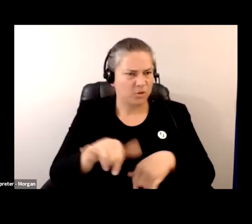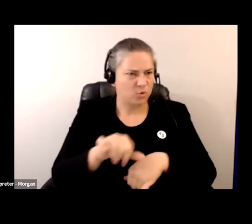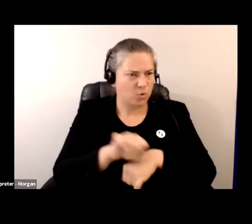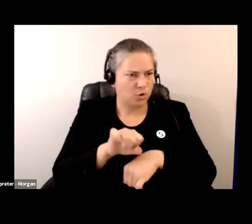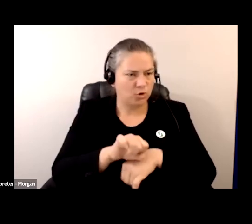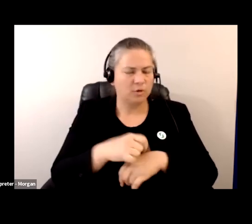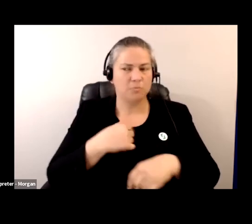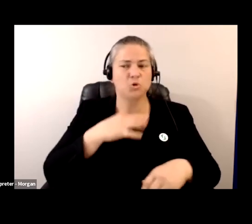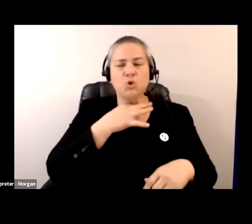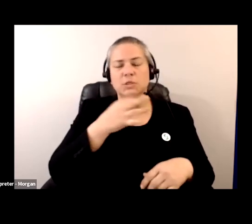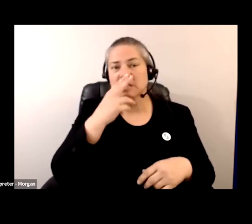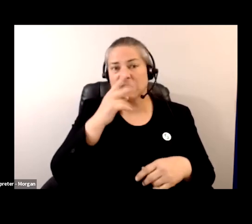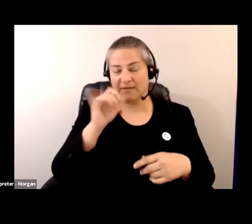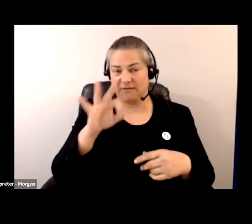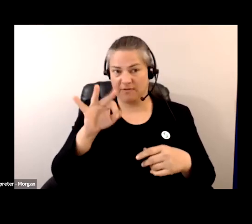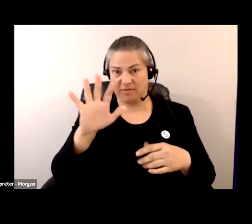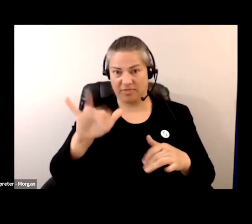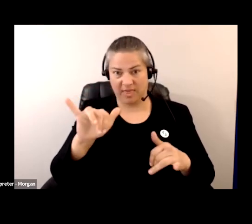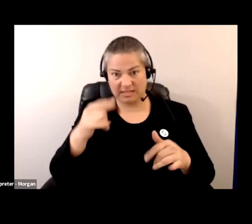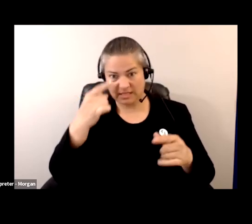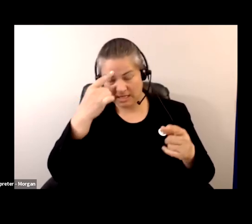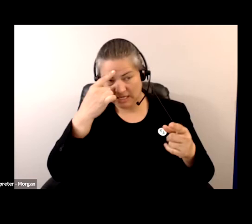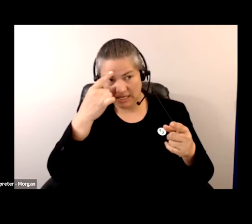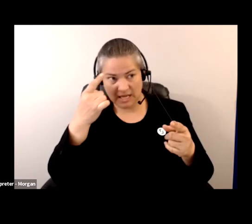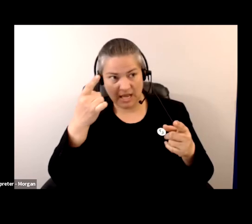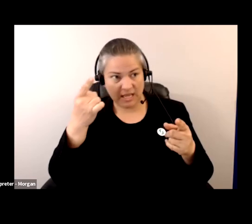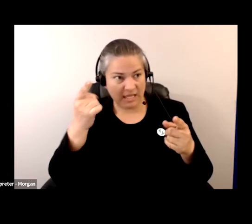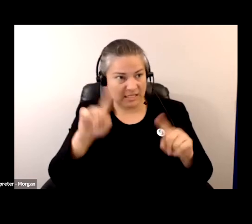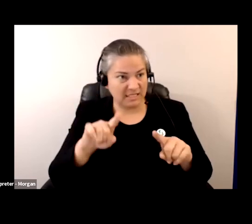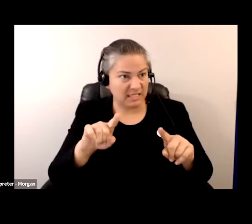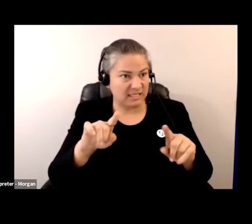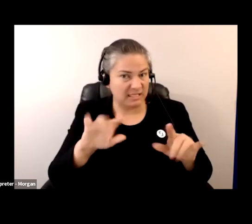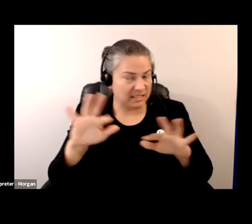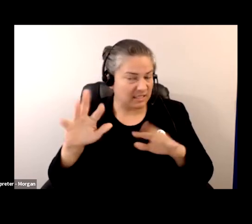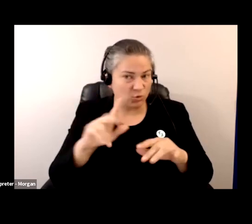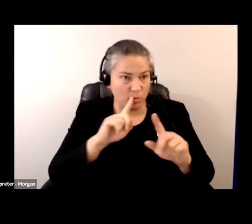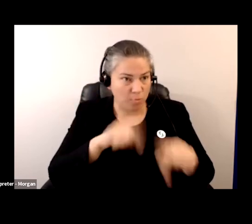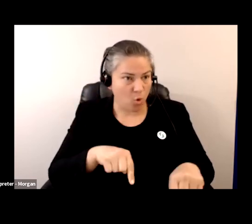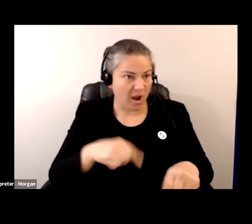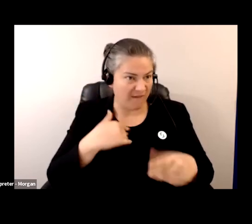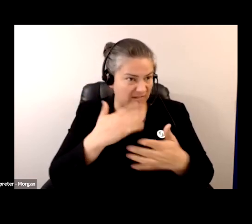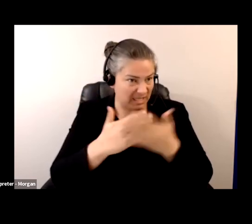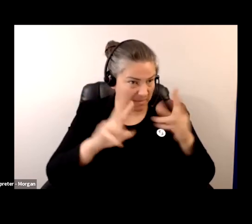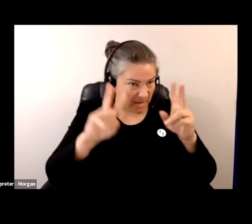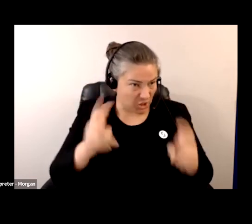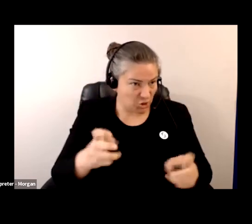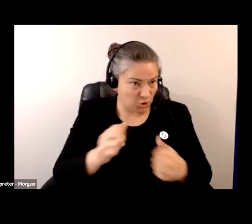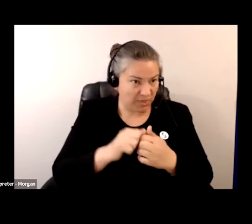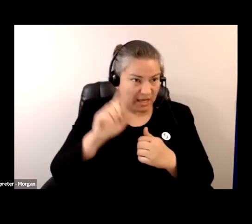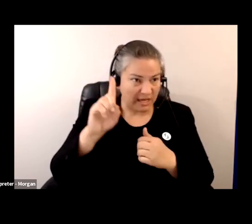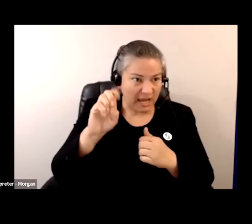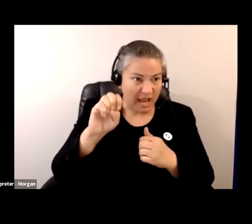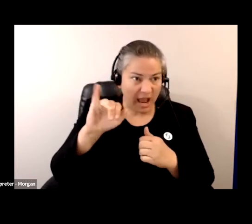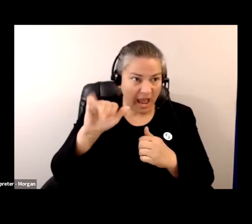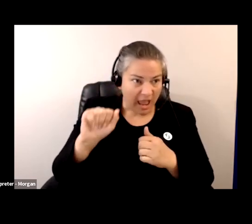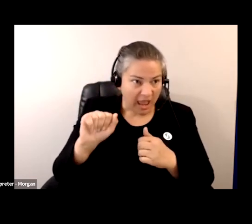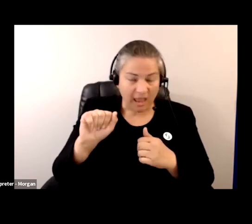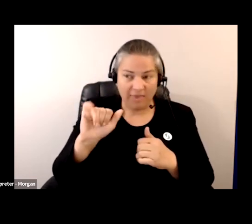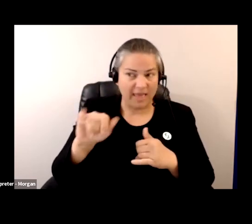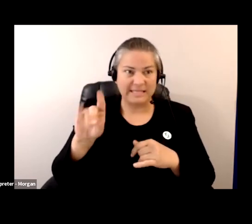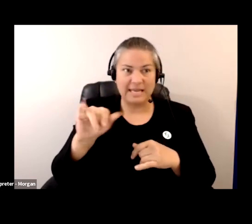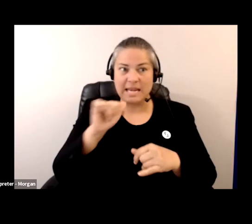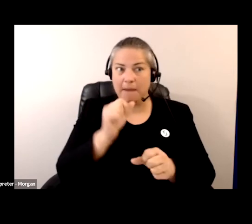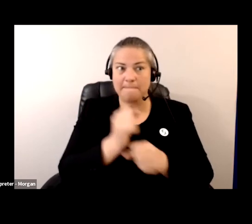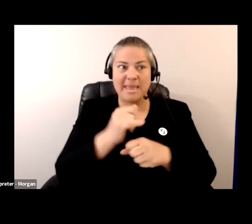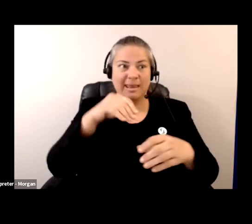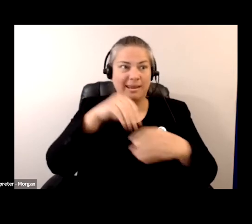were, you know, this is a consensus report, were there issues around DEIA that you talked about that didn't make it into the